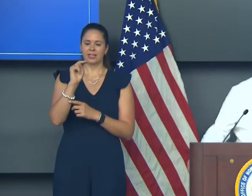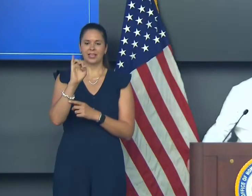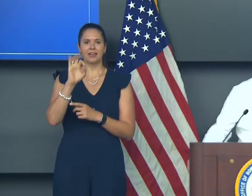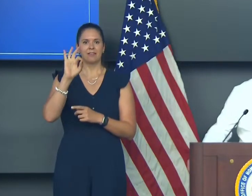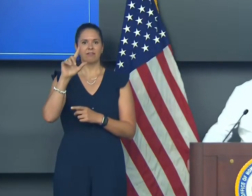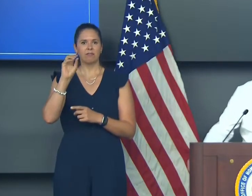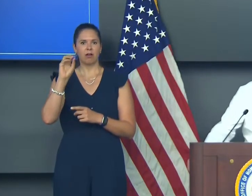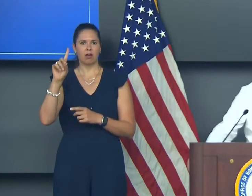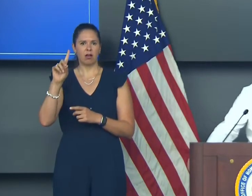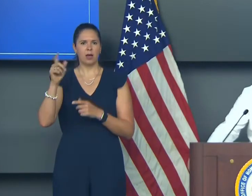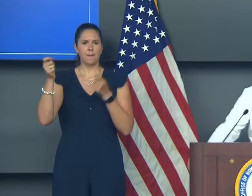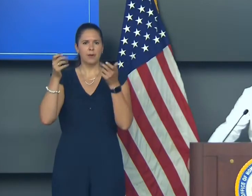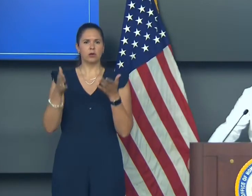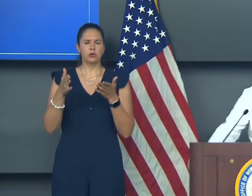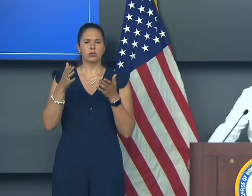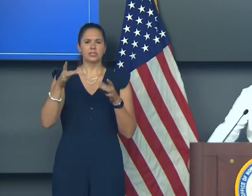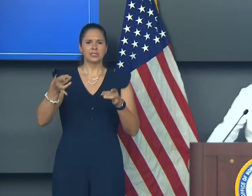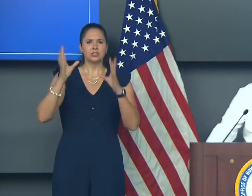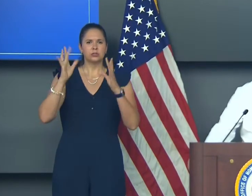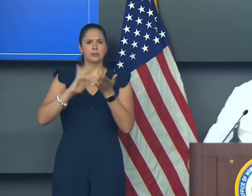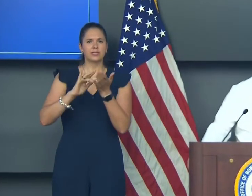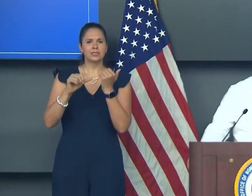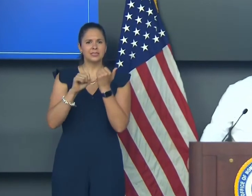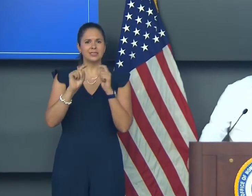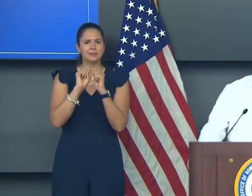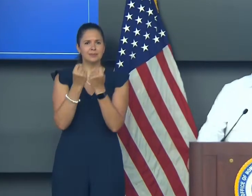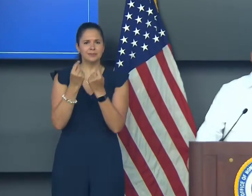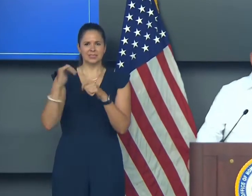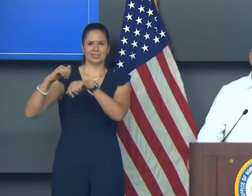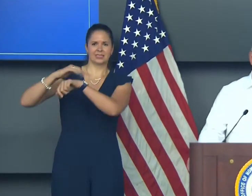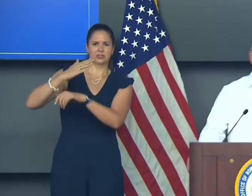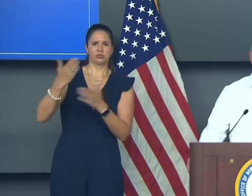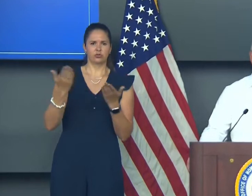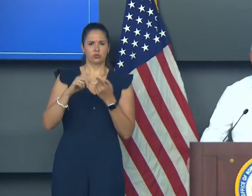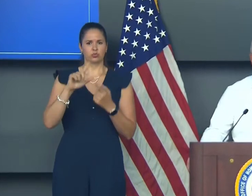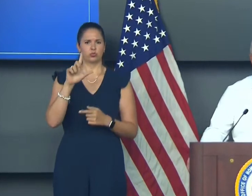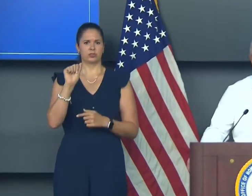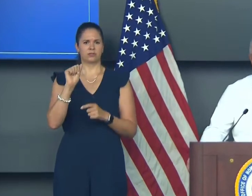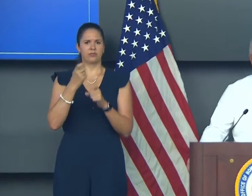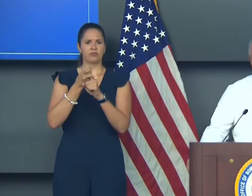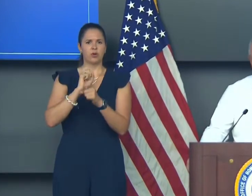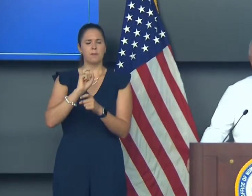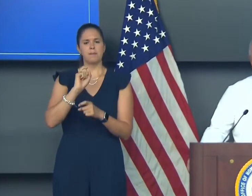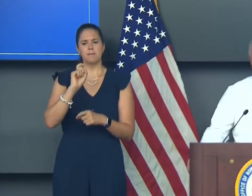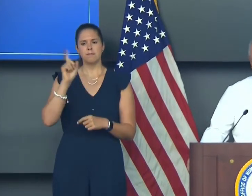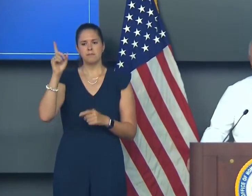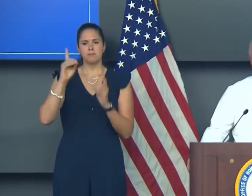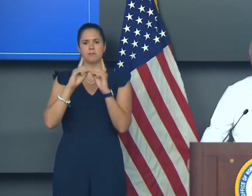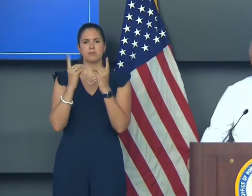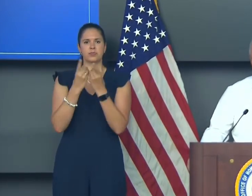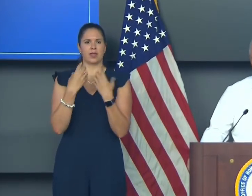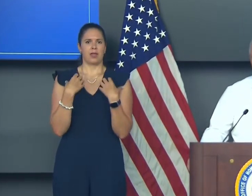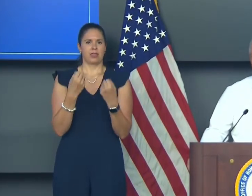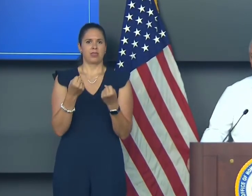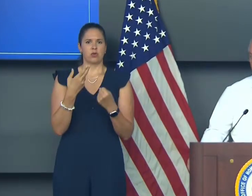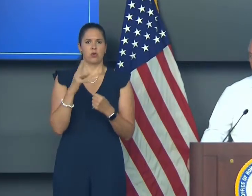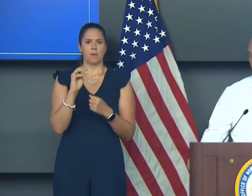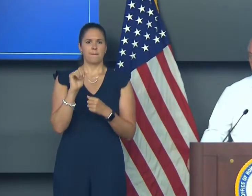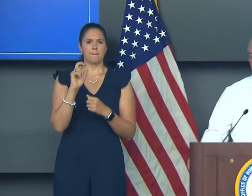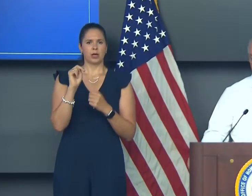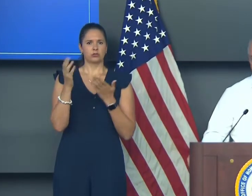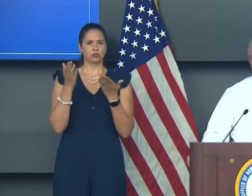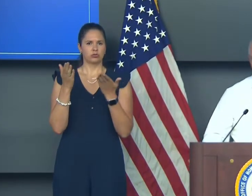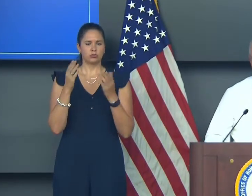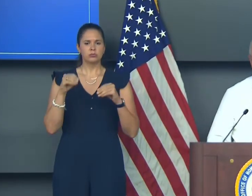She is the commander of the Disaster Medical Assistance Team that's been dispatched here to Louisiana from the Department of Health and Human Services